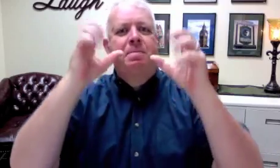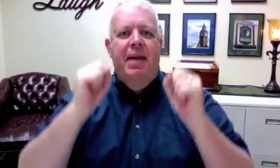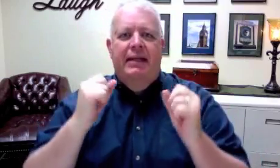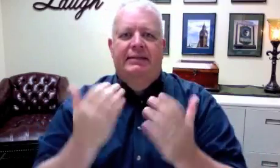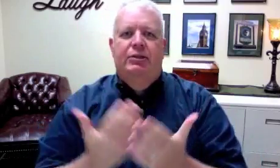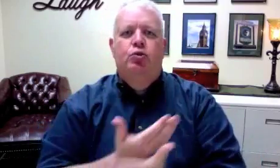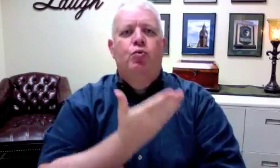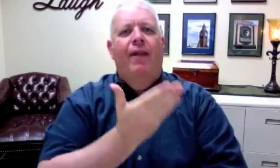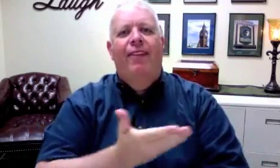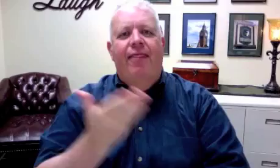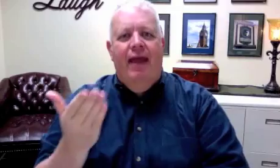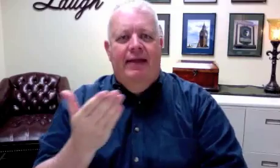being talked about.